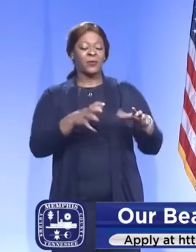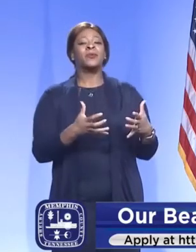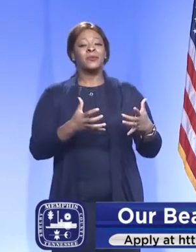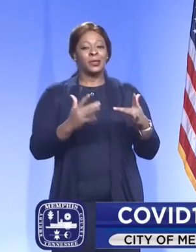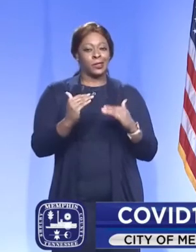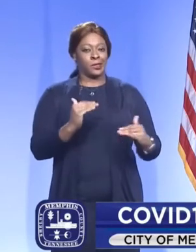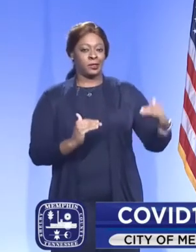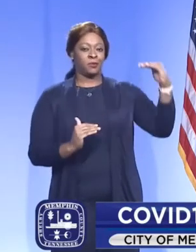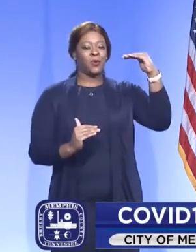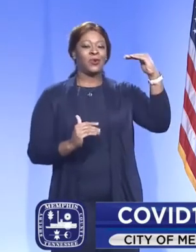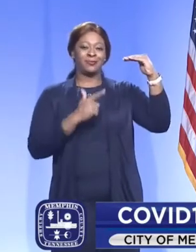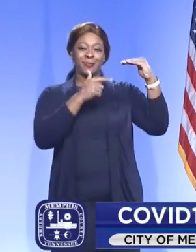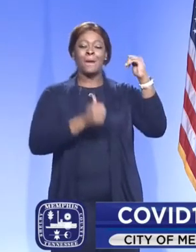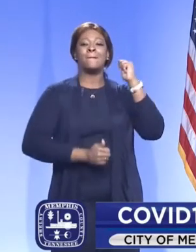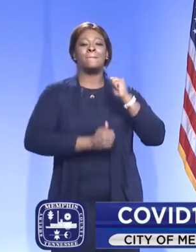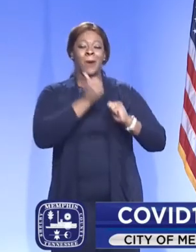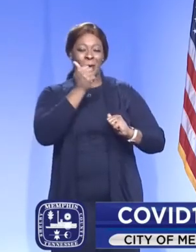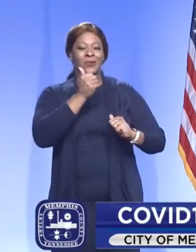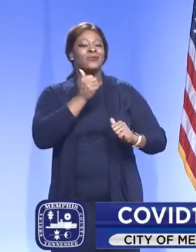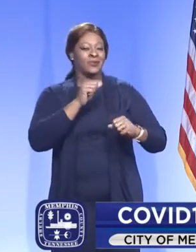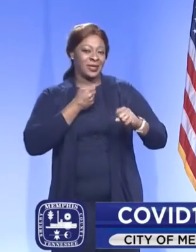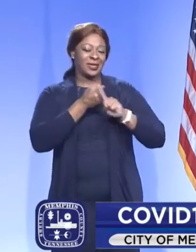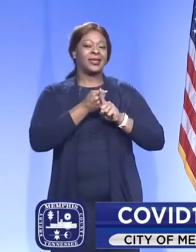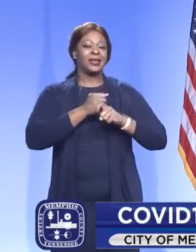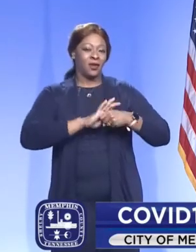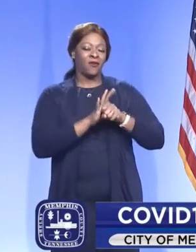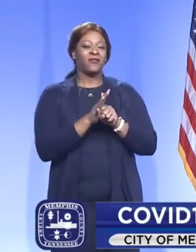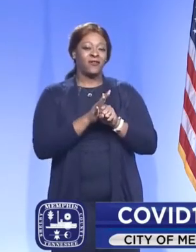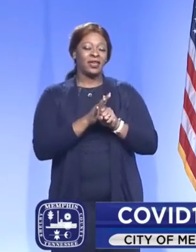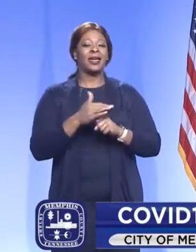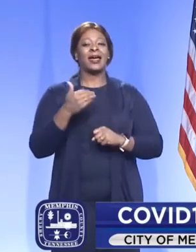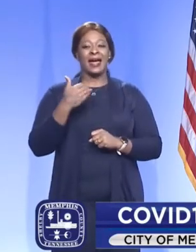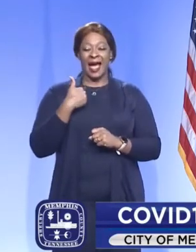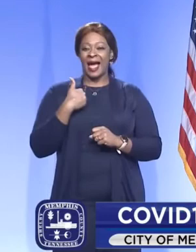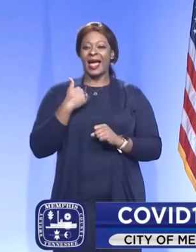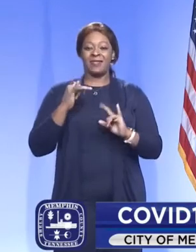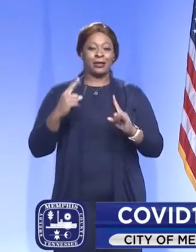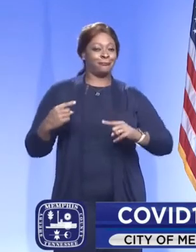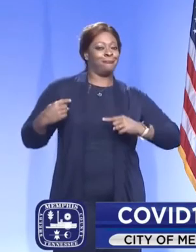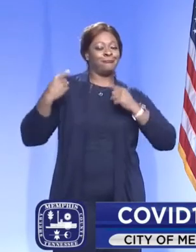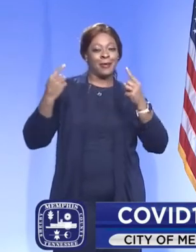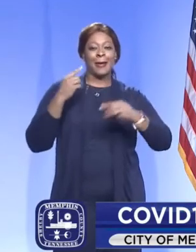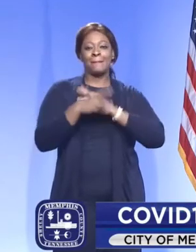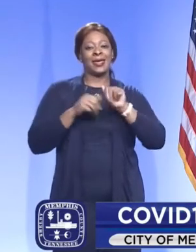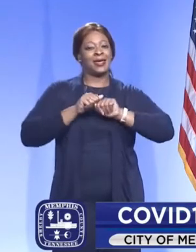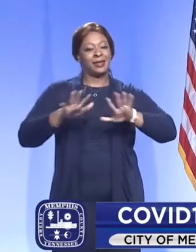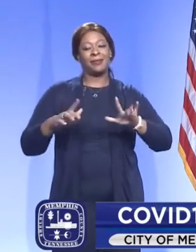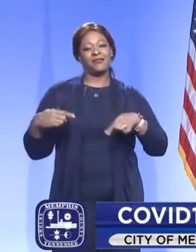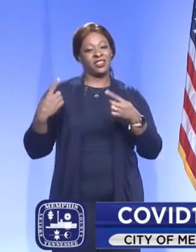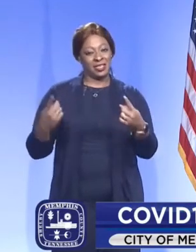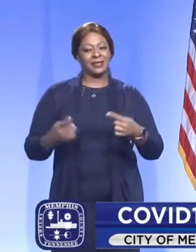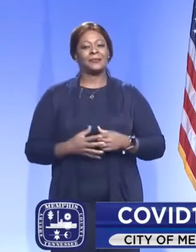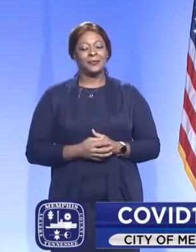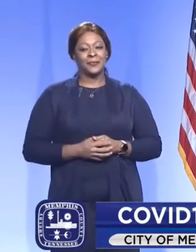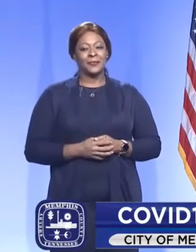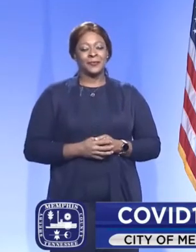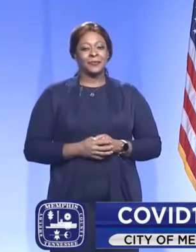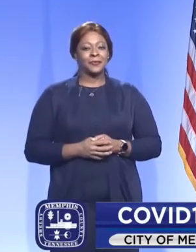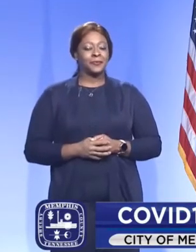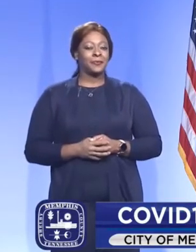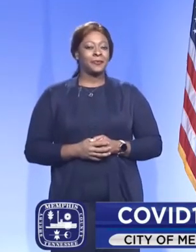over 55. In terms of the distribution of disproportionate impact, 79% of the cases have been